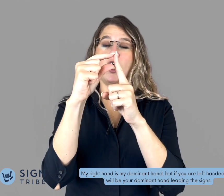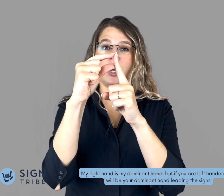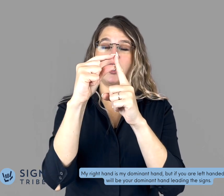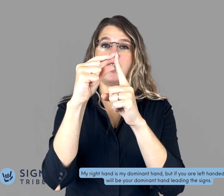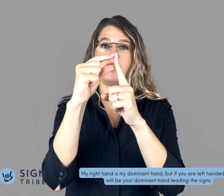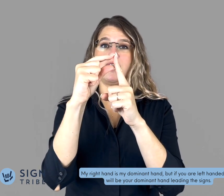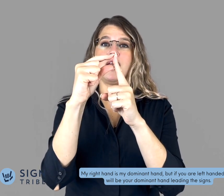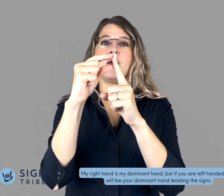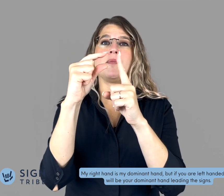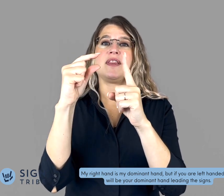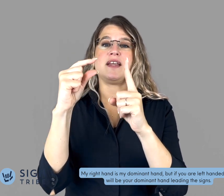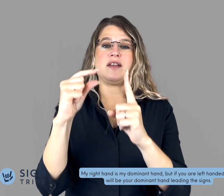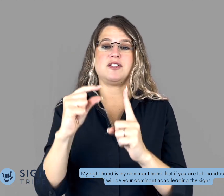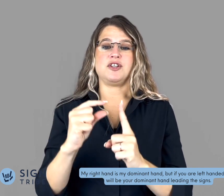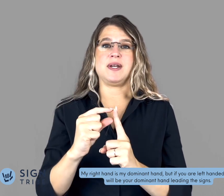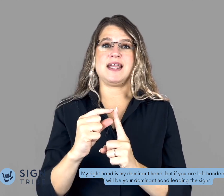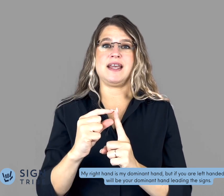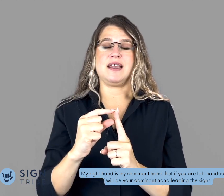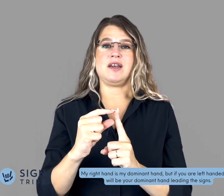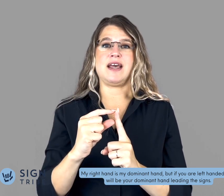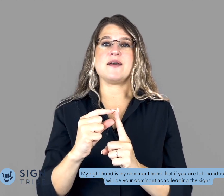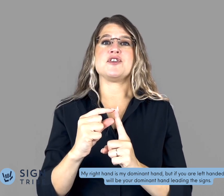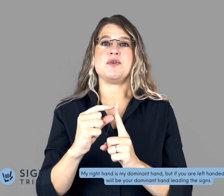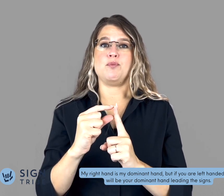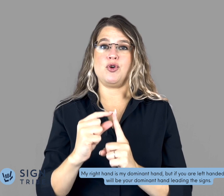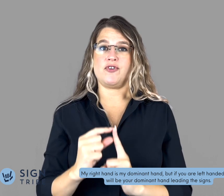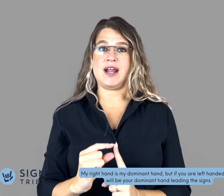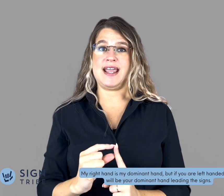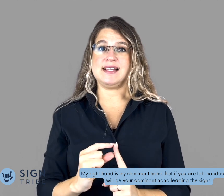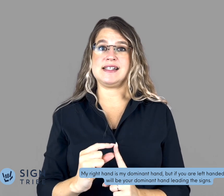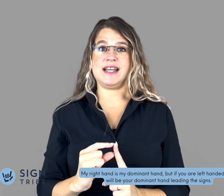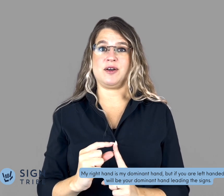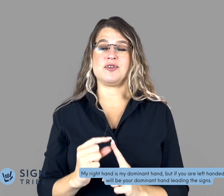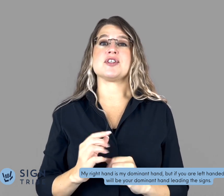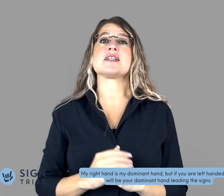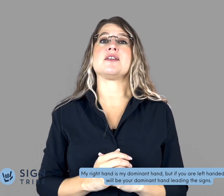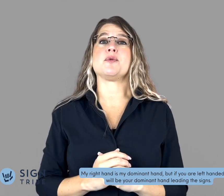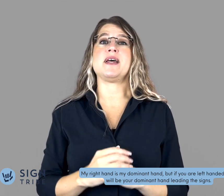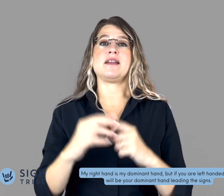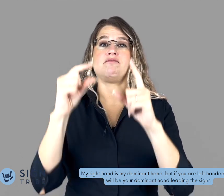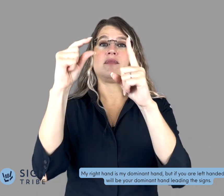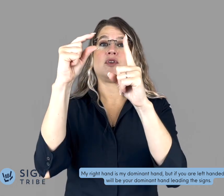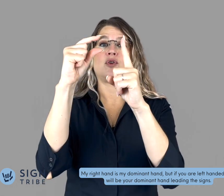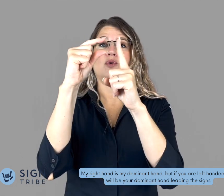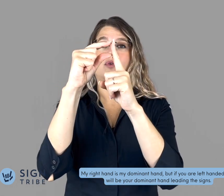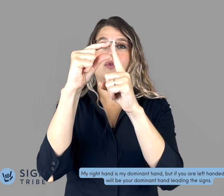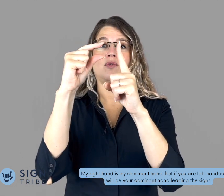word, but then do it again after you move your hands down just a little bit.